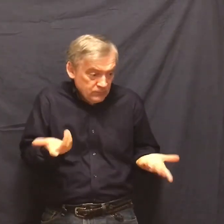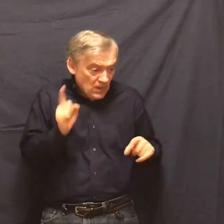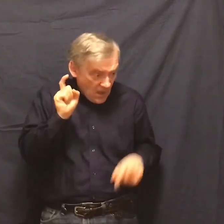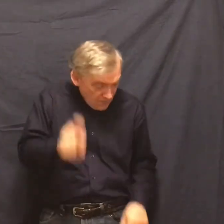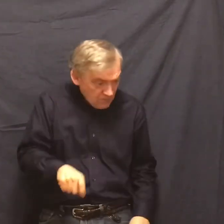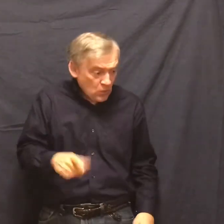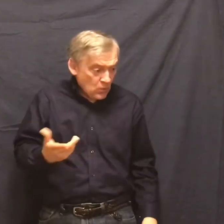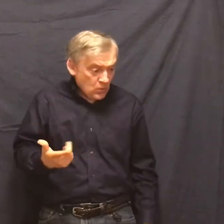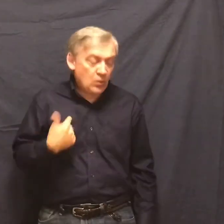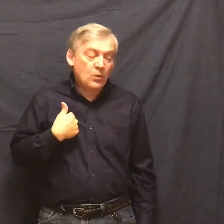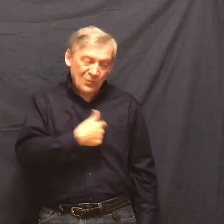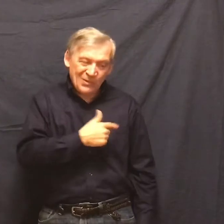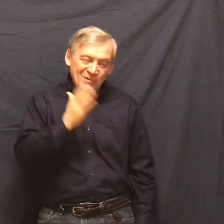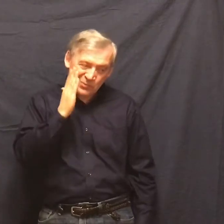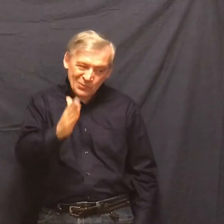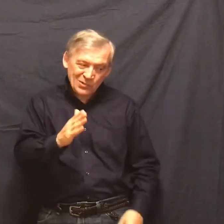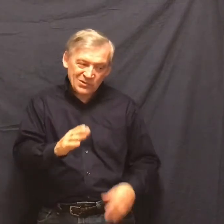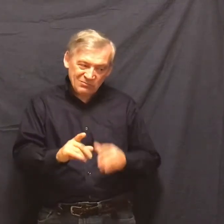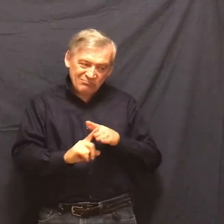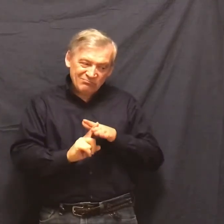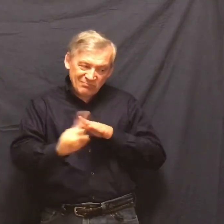We'll get out just as soon as we can.